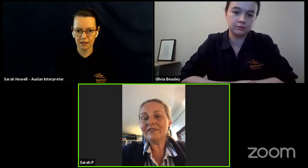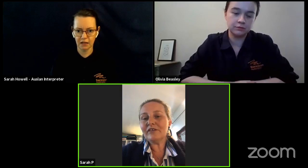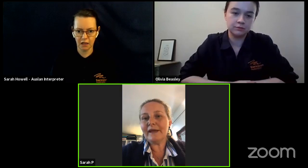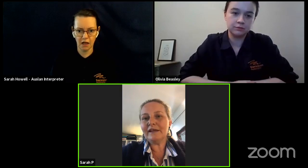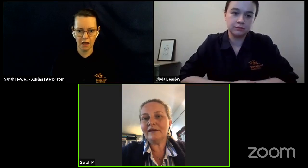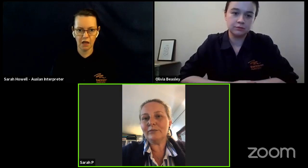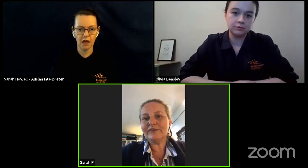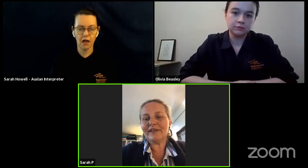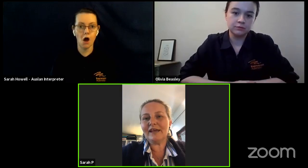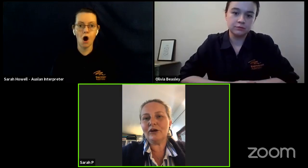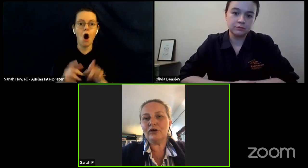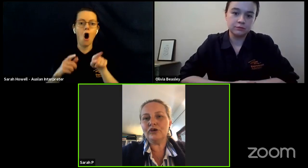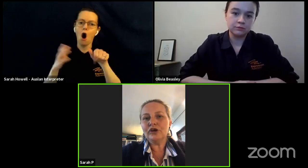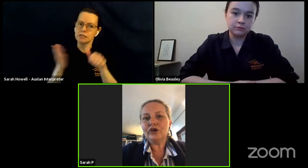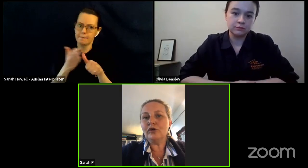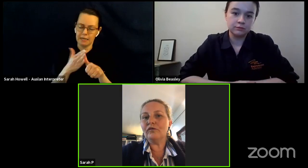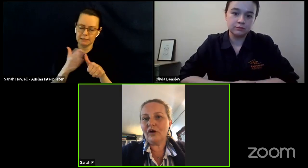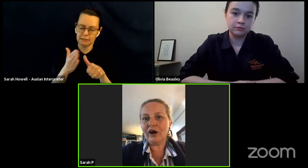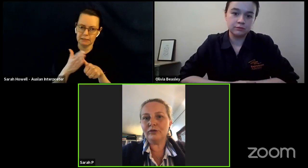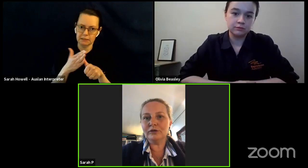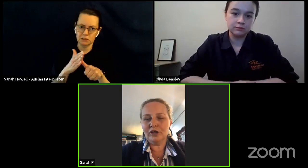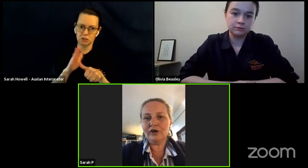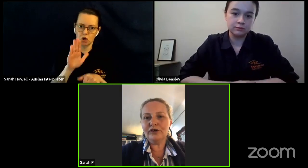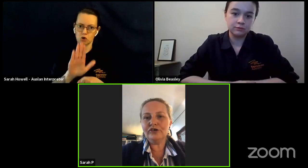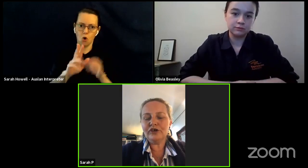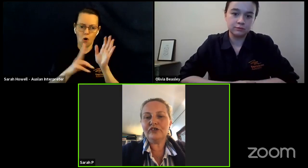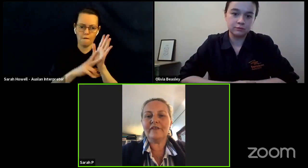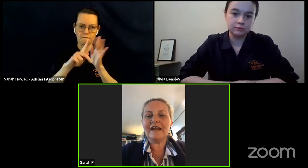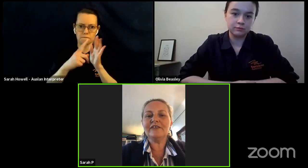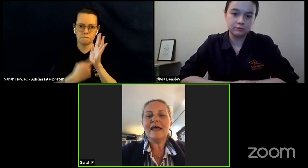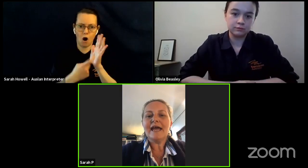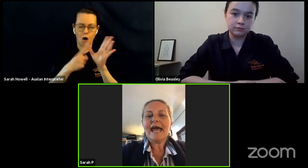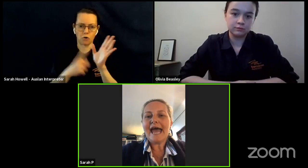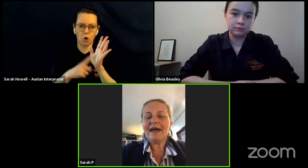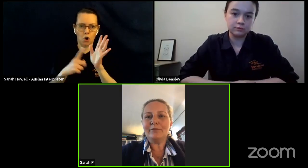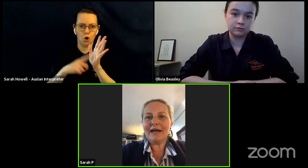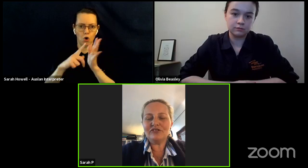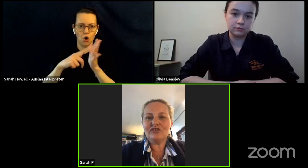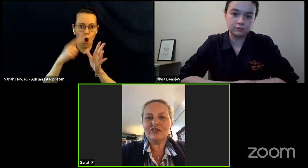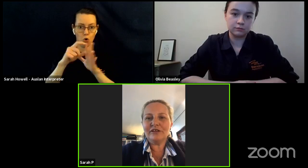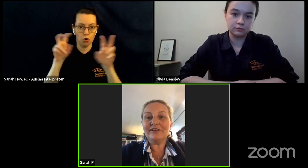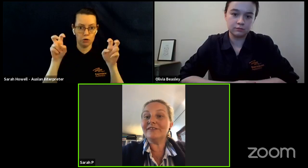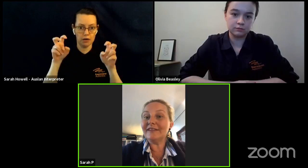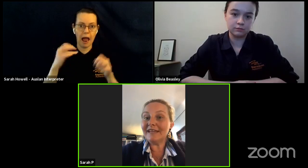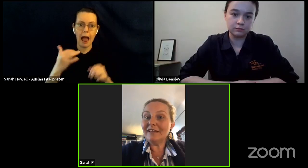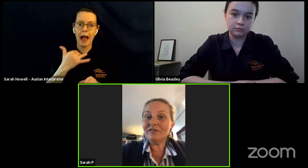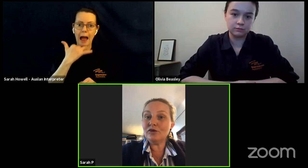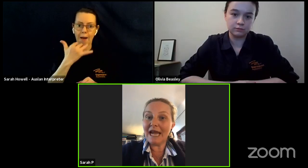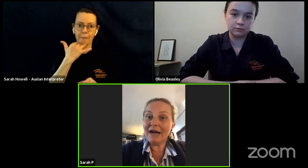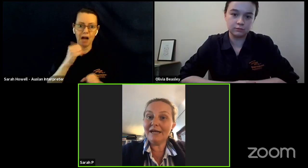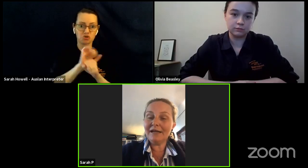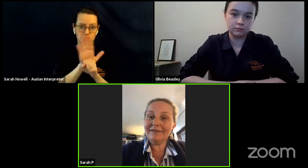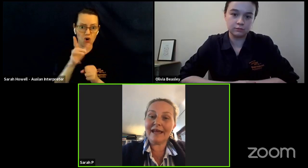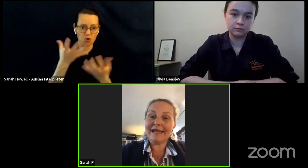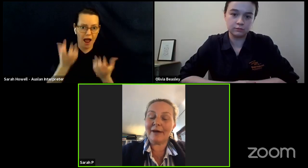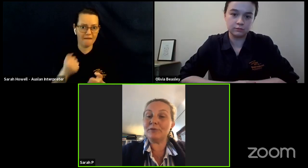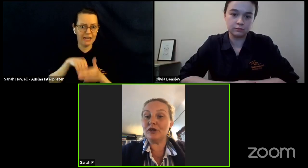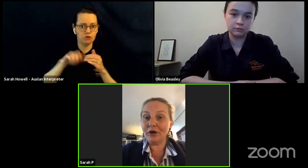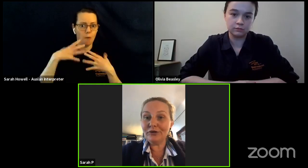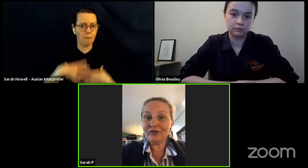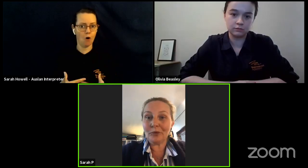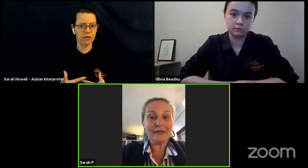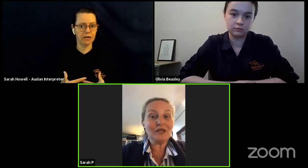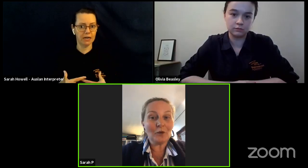So it does depend, we say, on your viral load. So that is how much disease you carry, say up